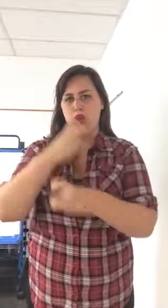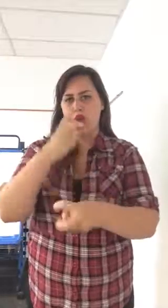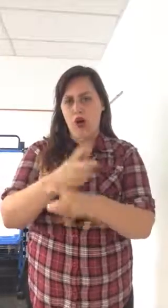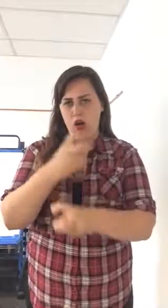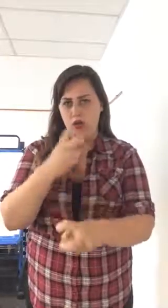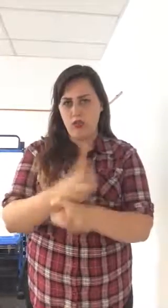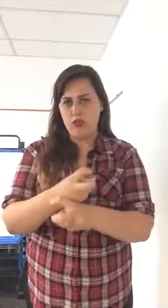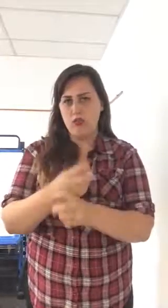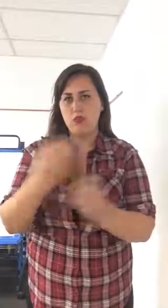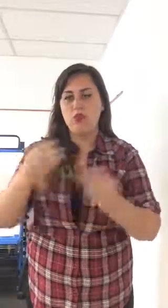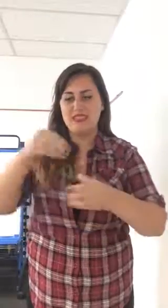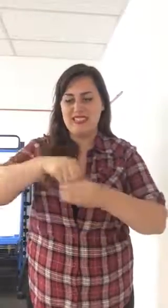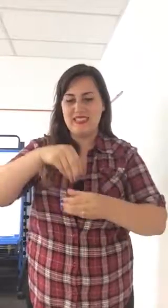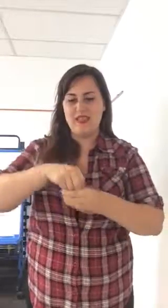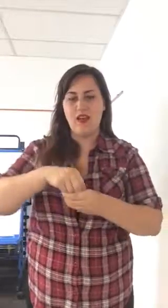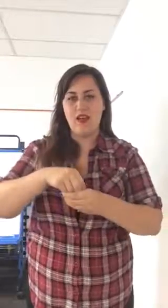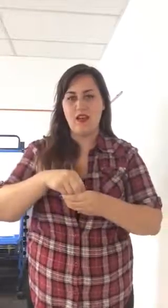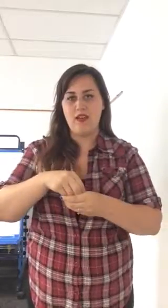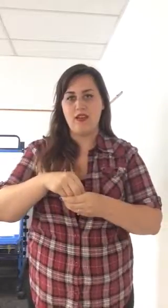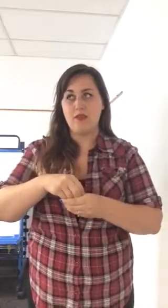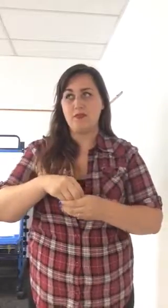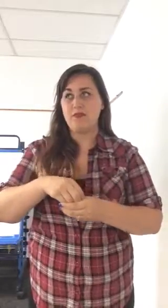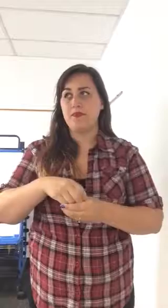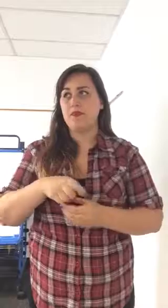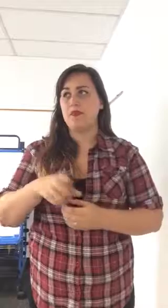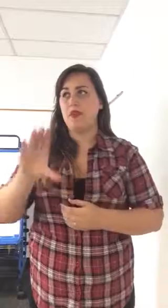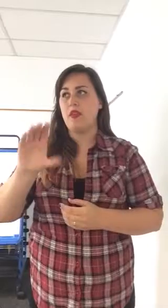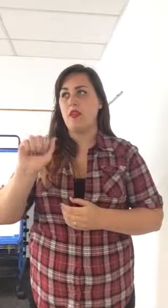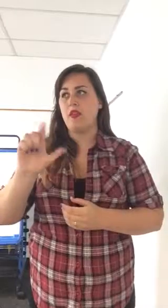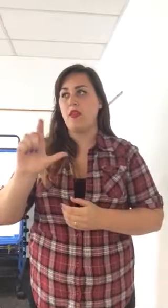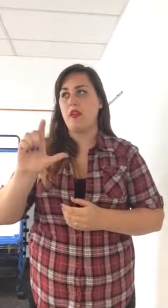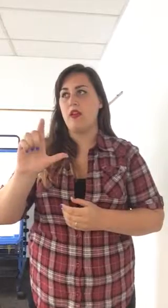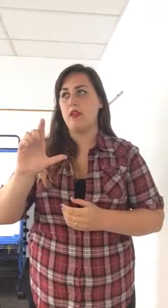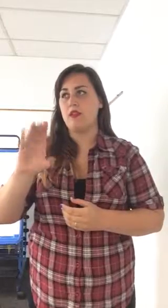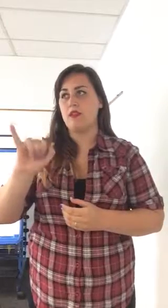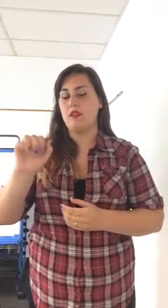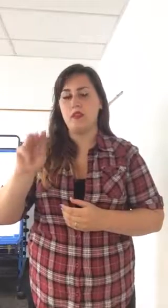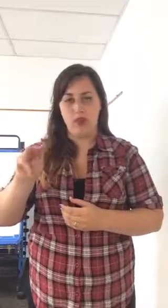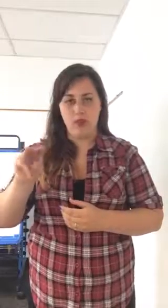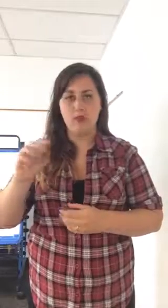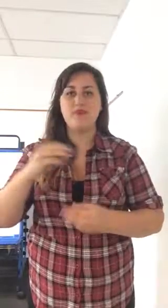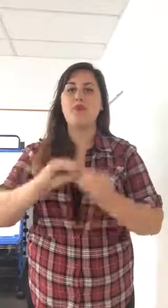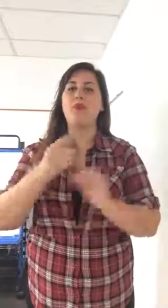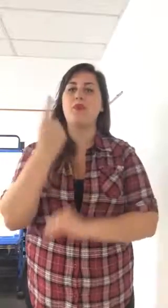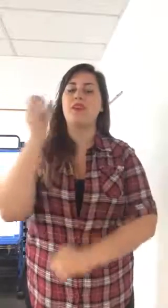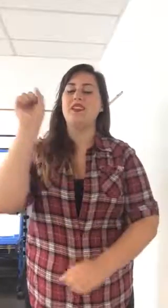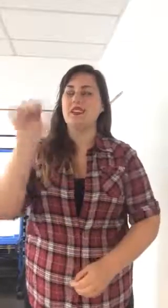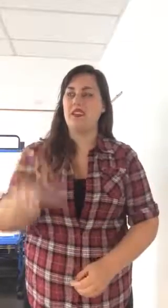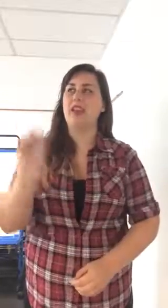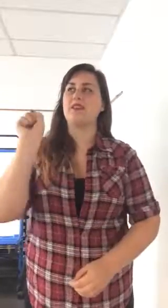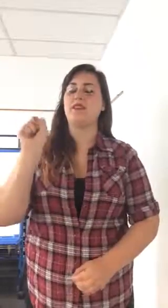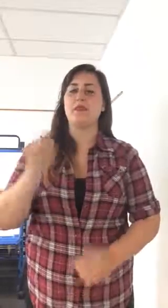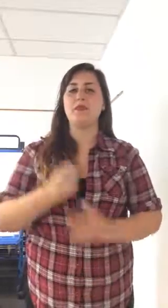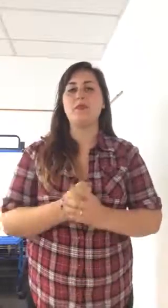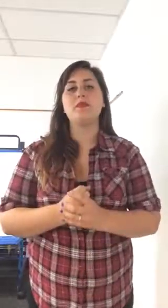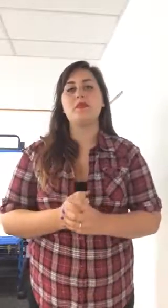inside this compact bone layer? Go ahead, Scott. Calcium? Good, calcium. There's the number one right there. Name it. Okay, marrow, we'll